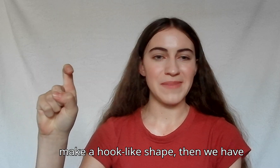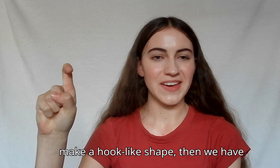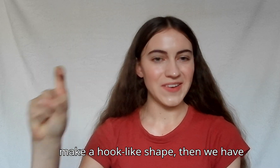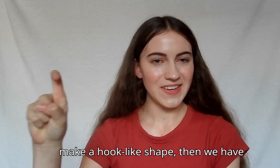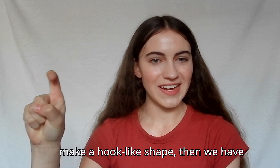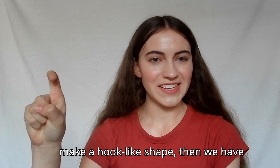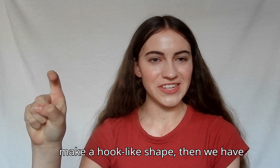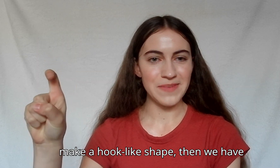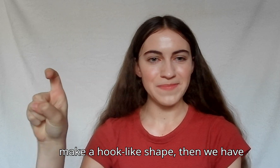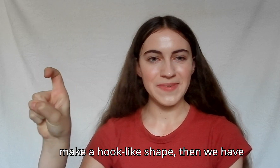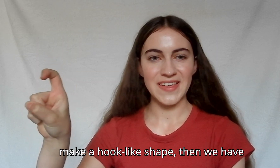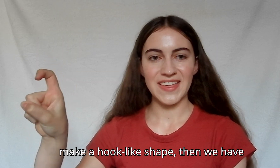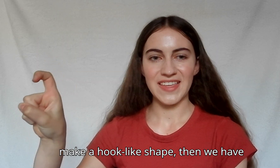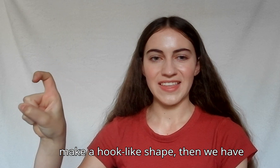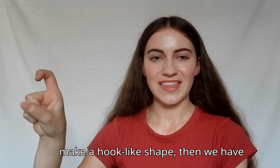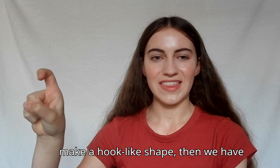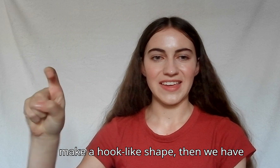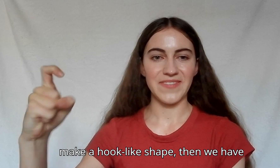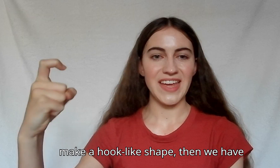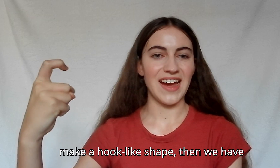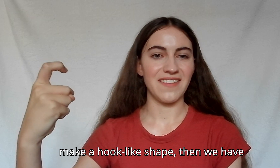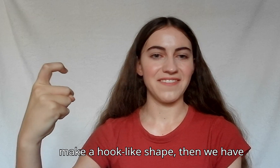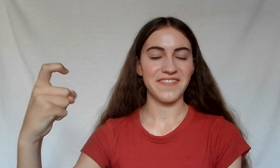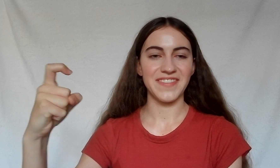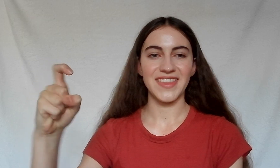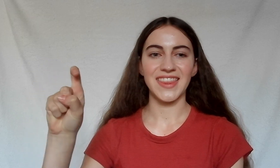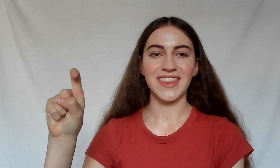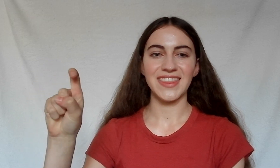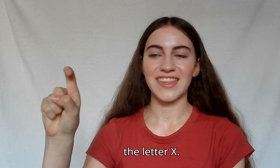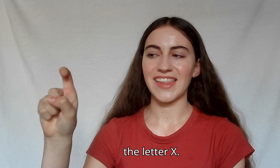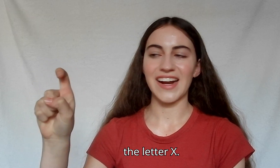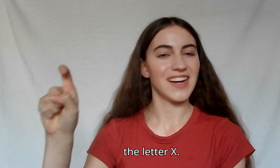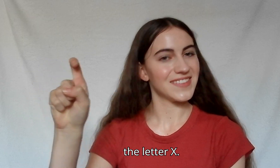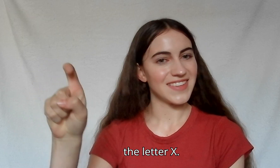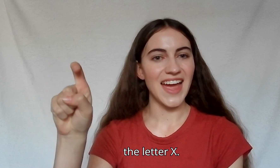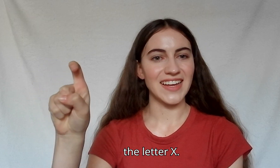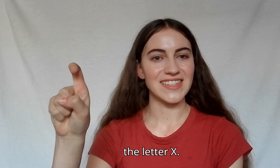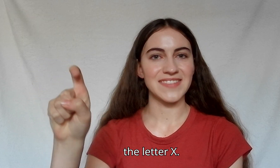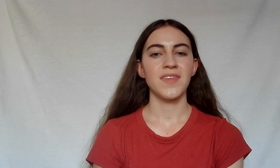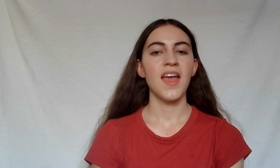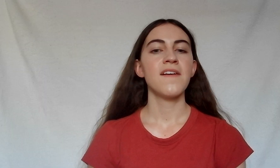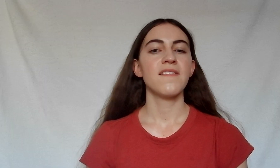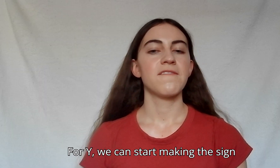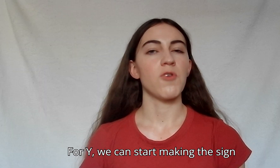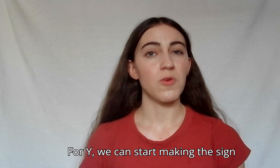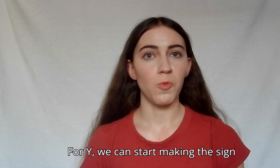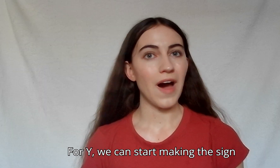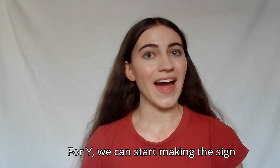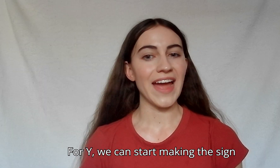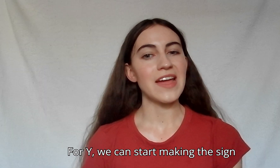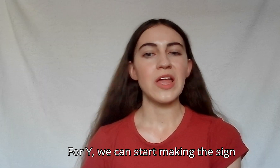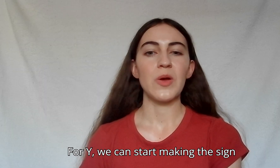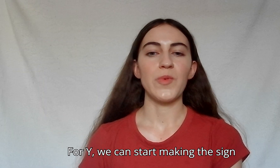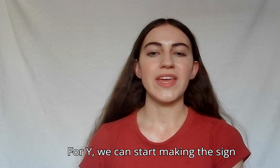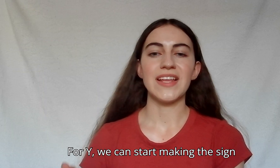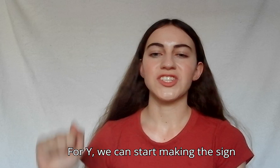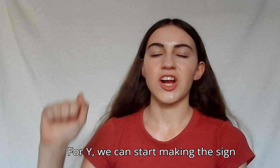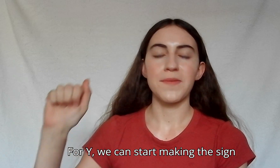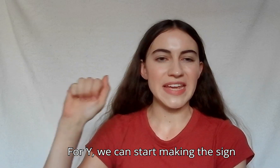a hook-like shape, then we have the letter X. For Y, we can start making